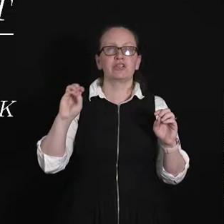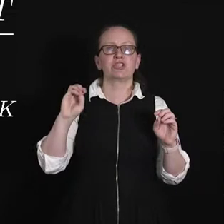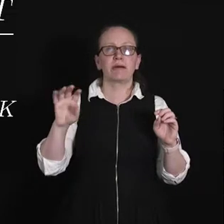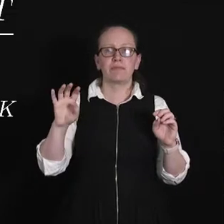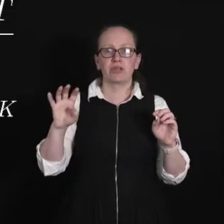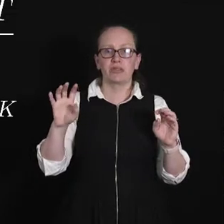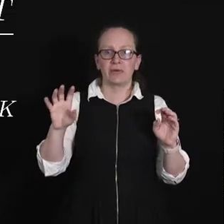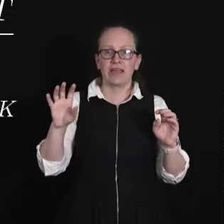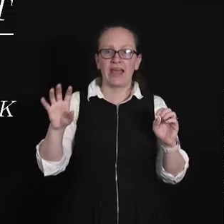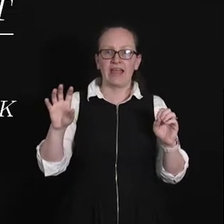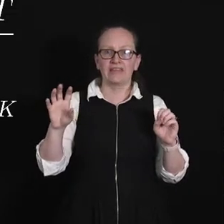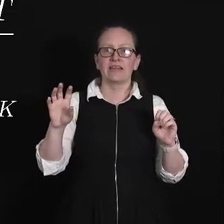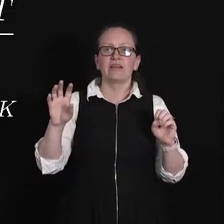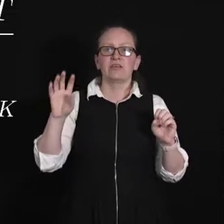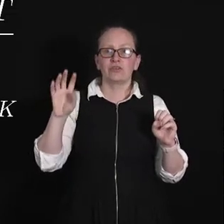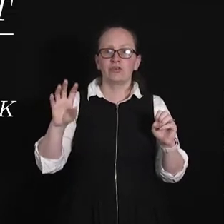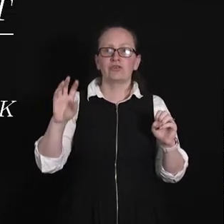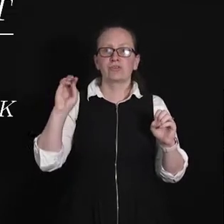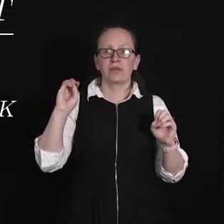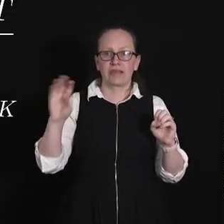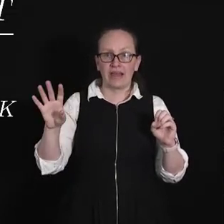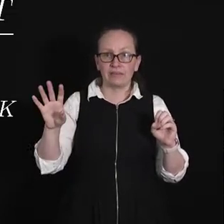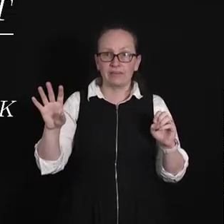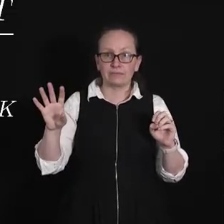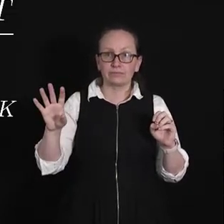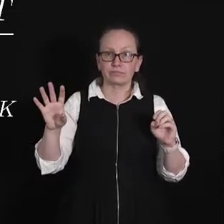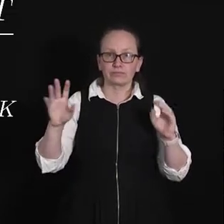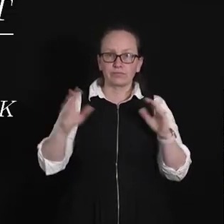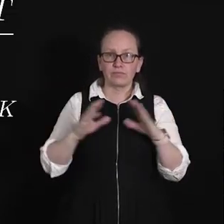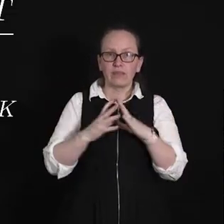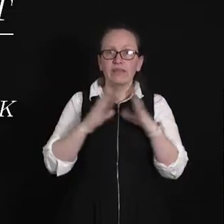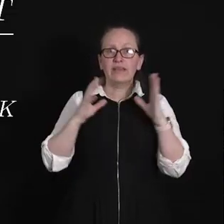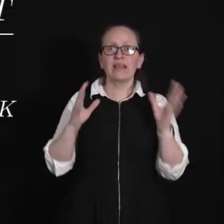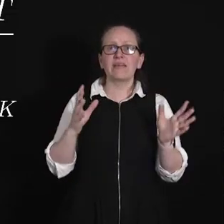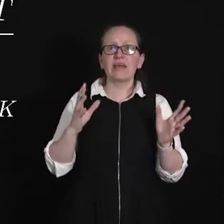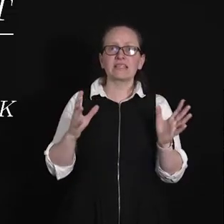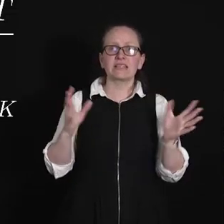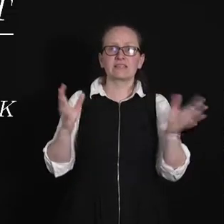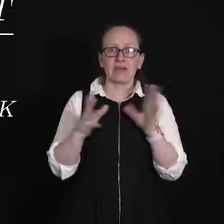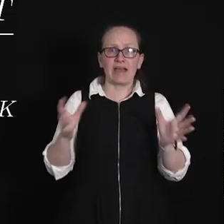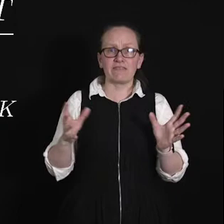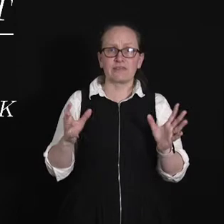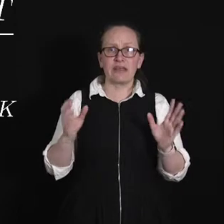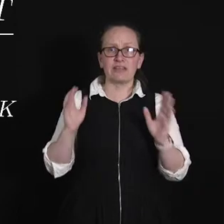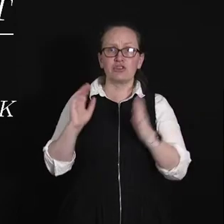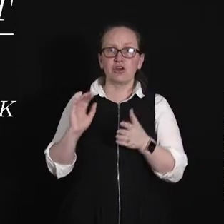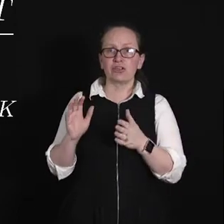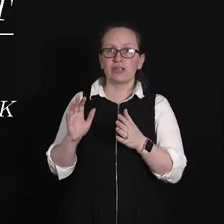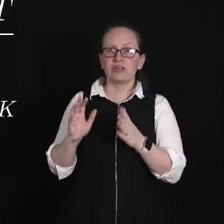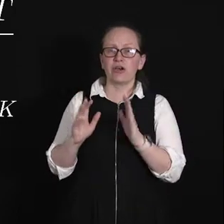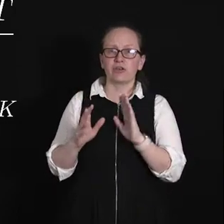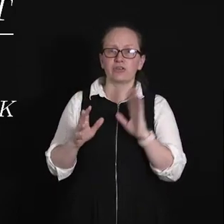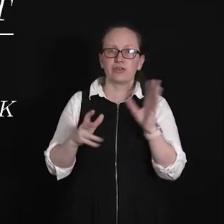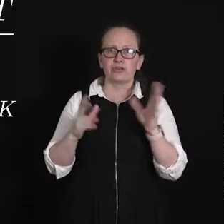is 1.38 joules per Kelvin. Now that graph has been dotted onto